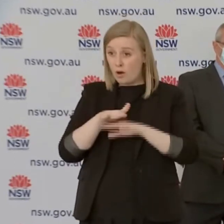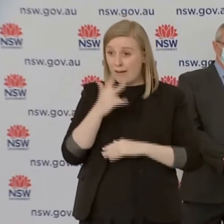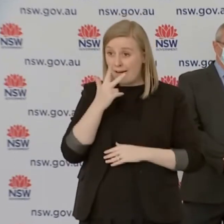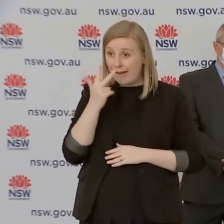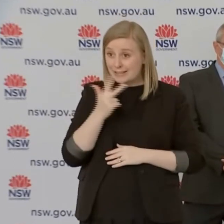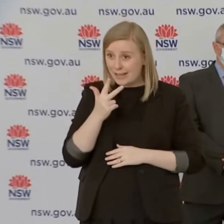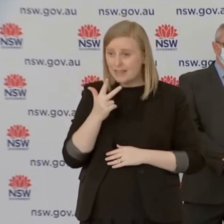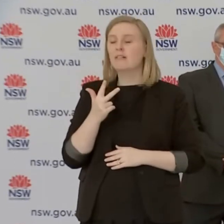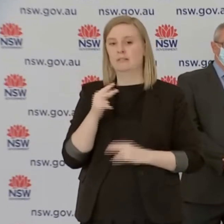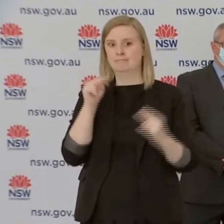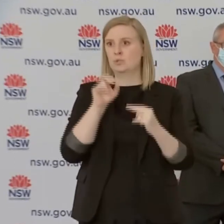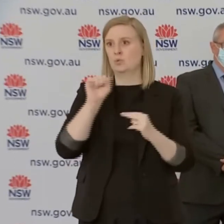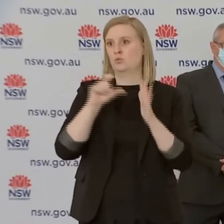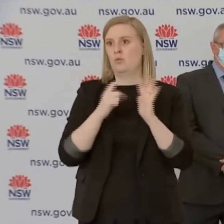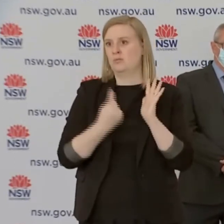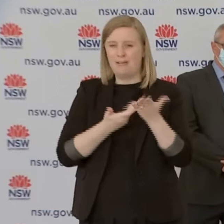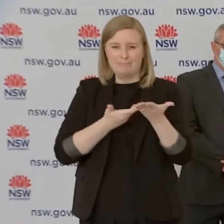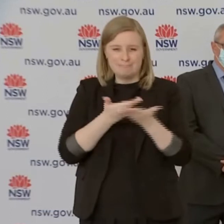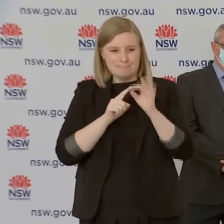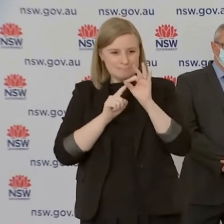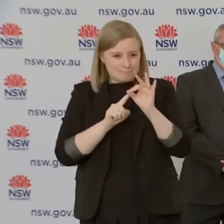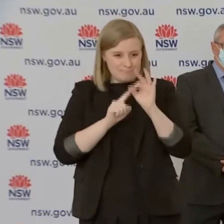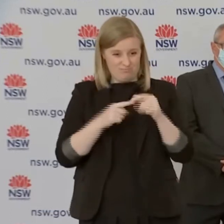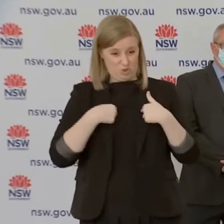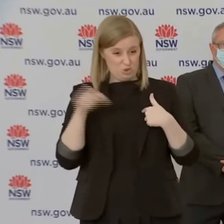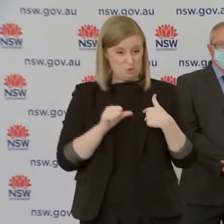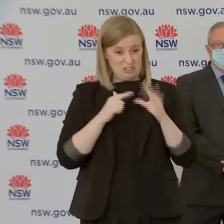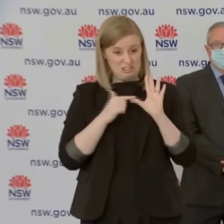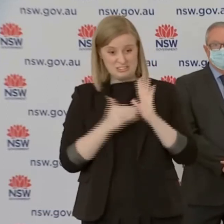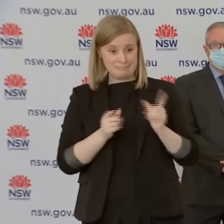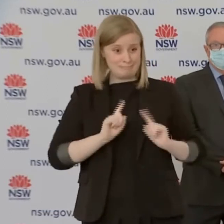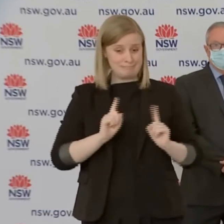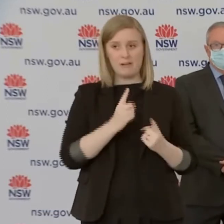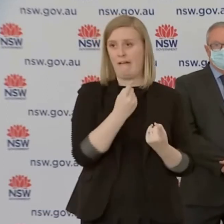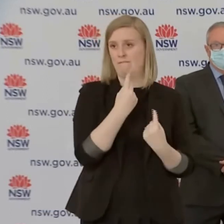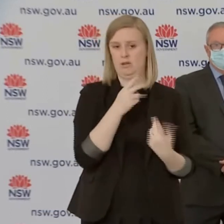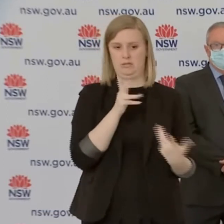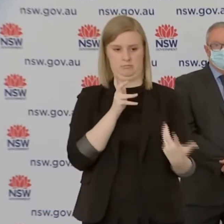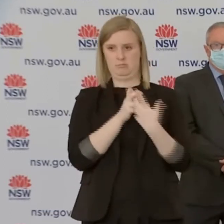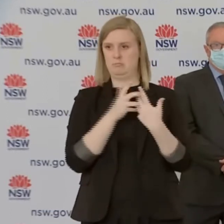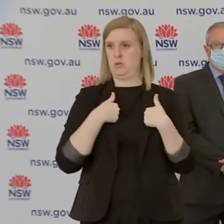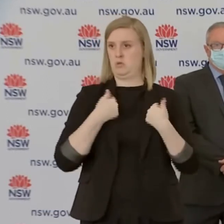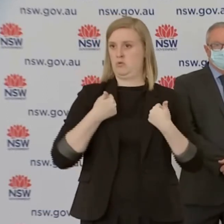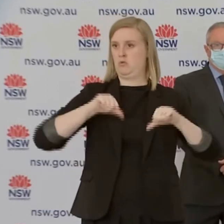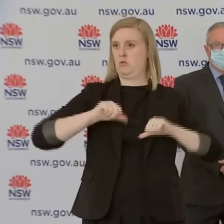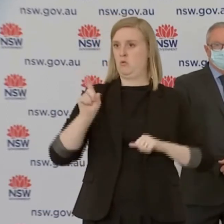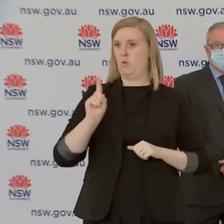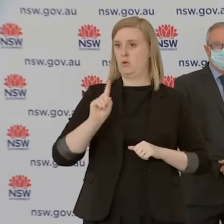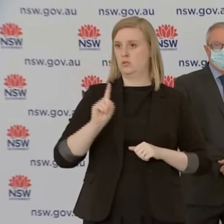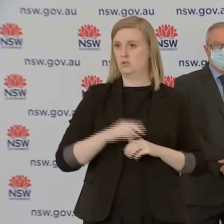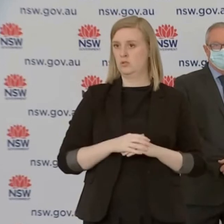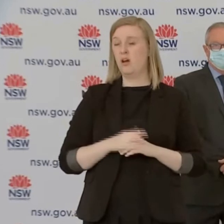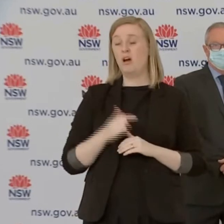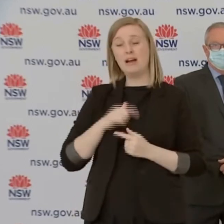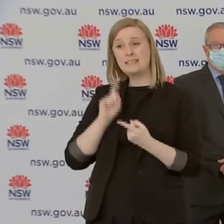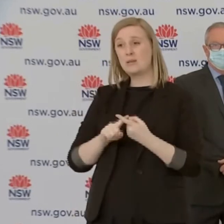provider. But we also need to protect the elderly, and I'm really concerned that we still